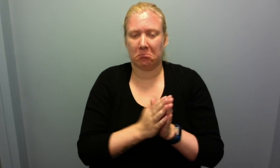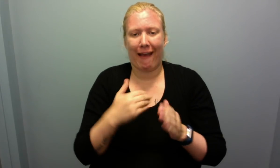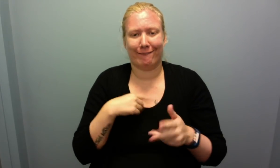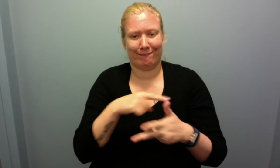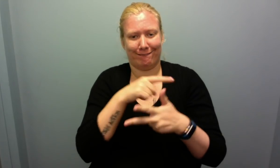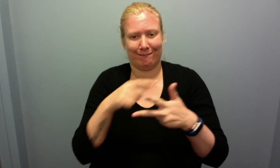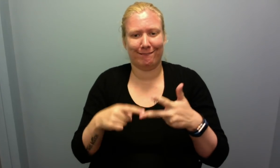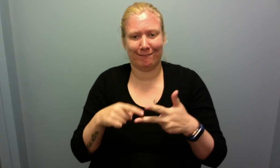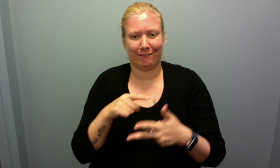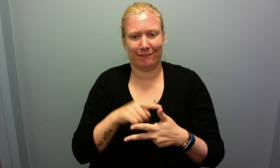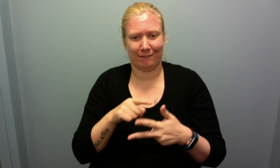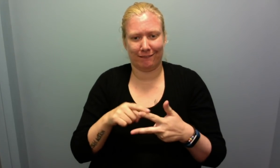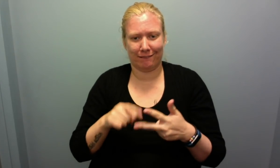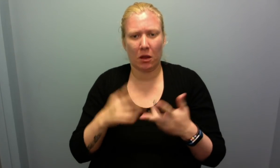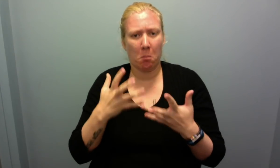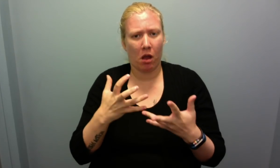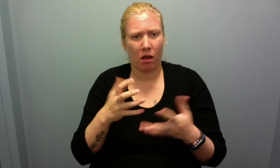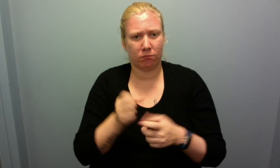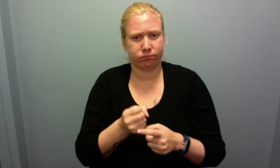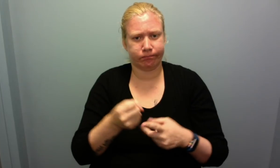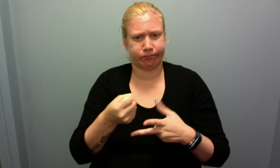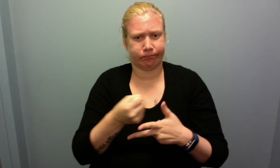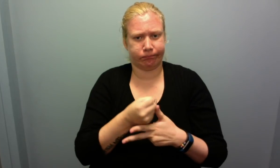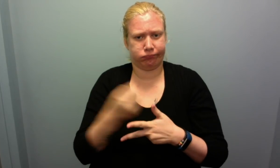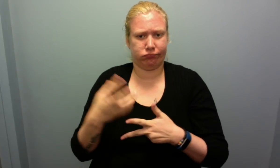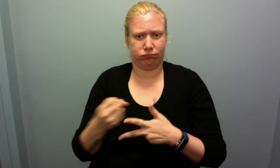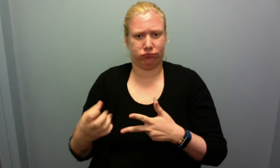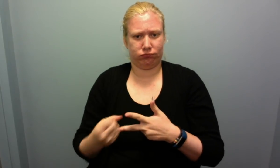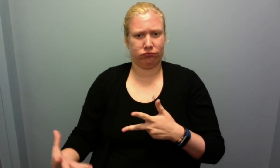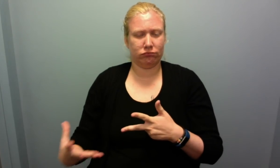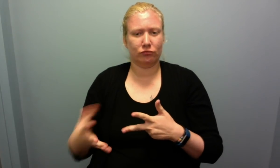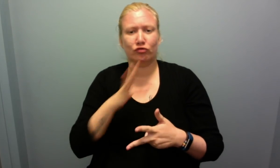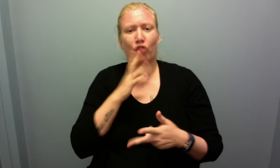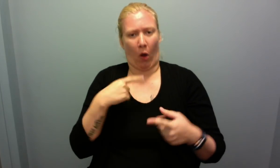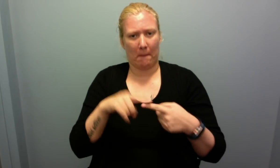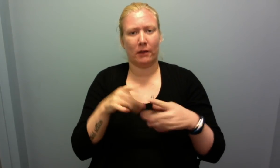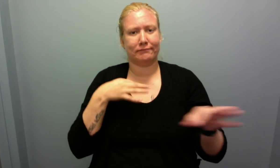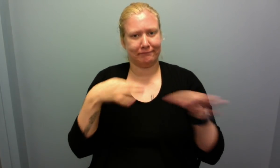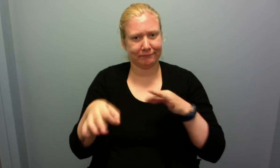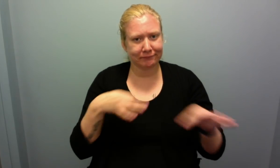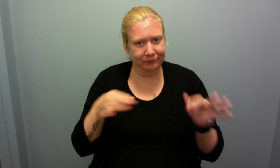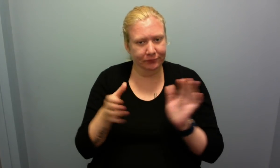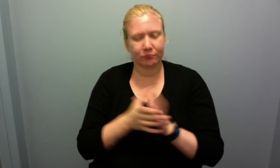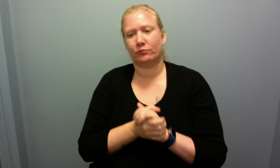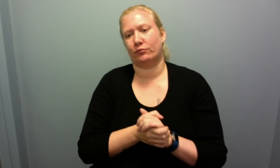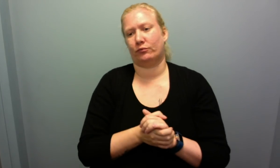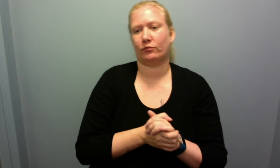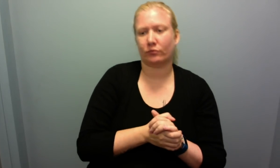very inappropriate and not respectful of deaf culture. So I just kind of want to expand on a couple of things